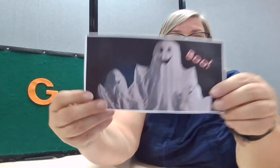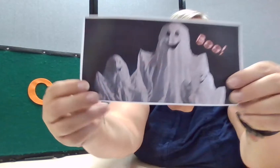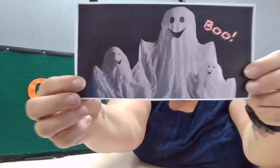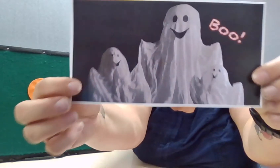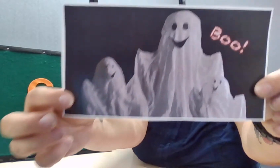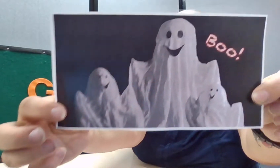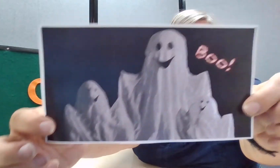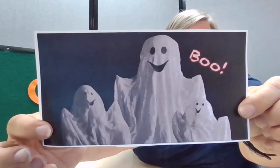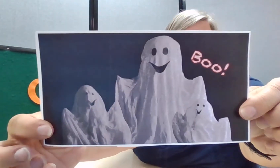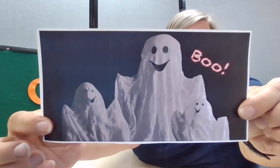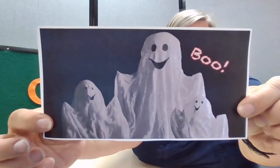ghost.